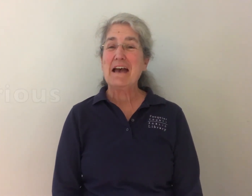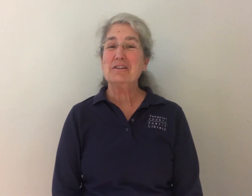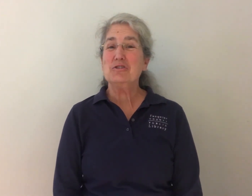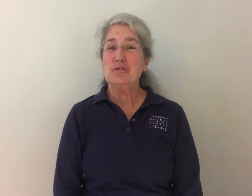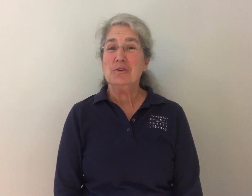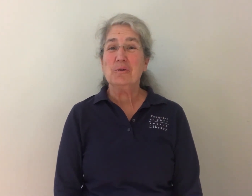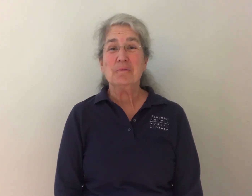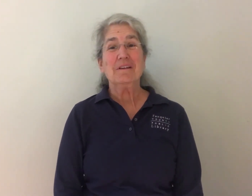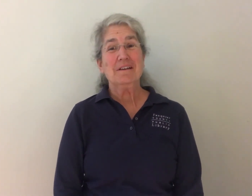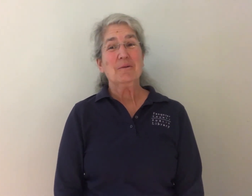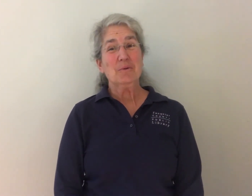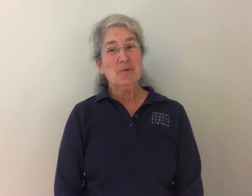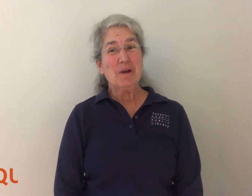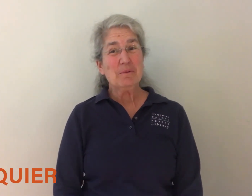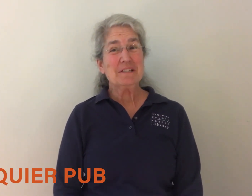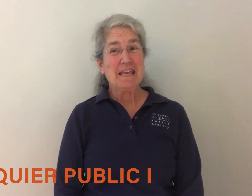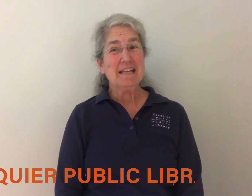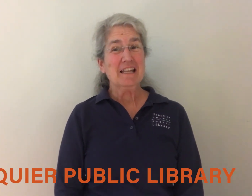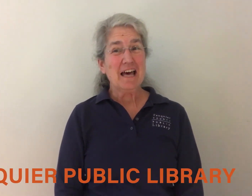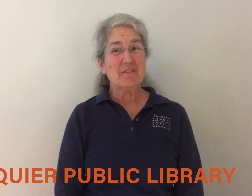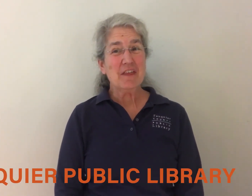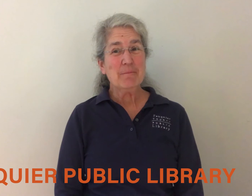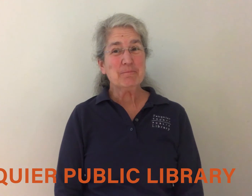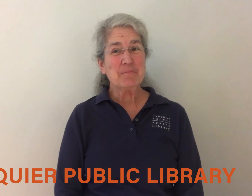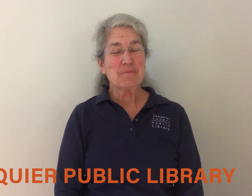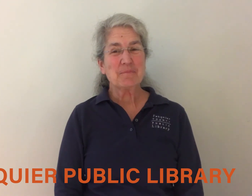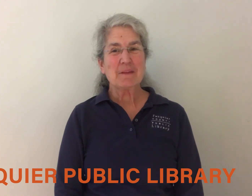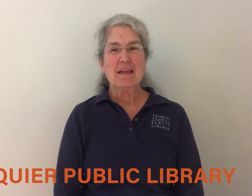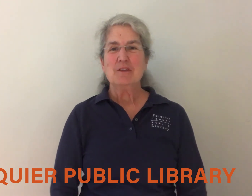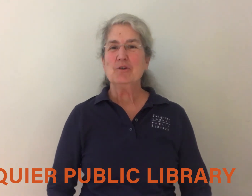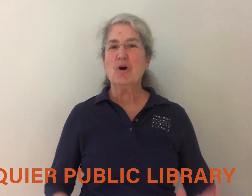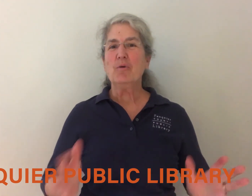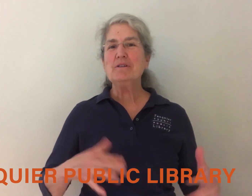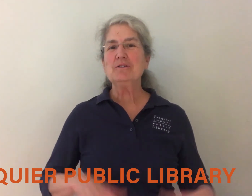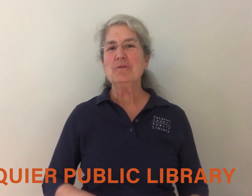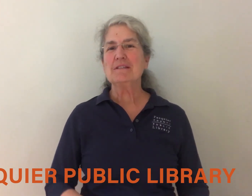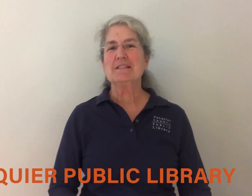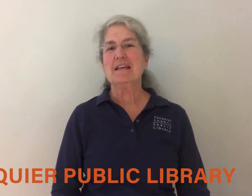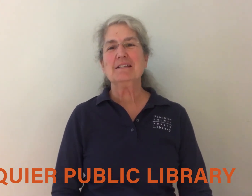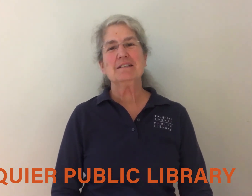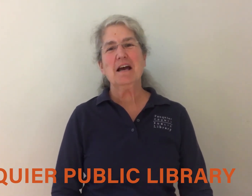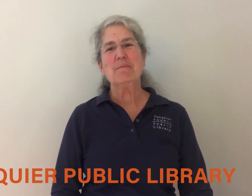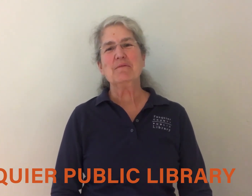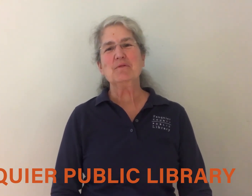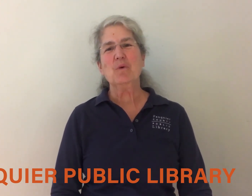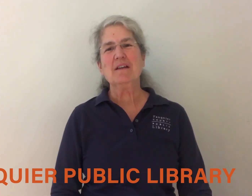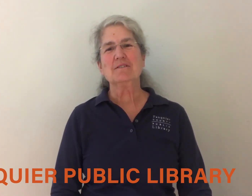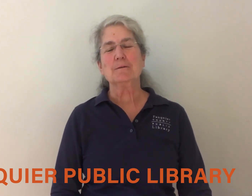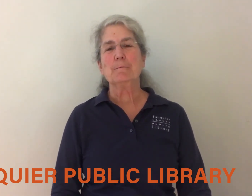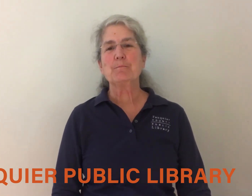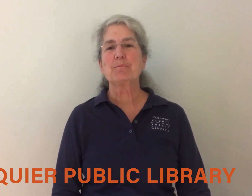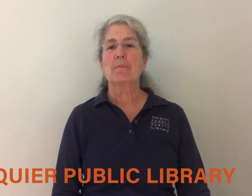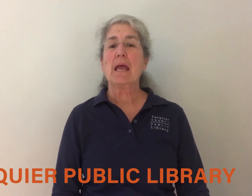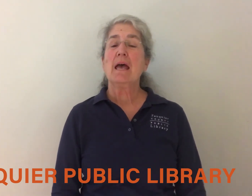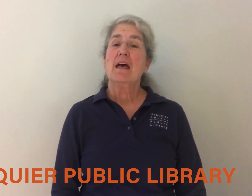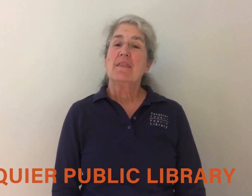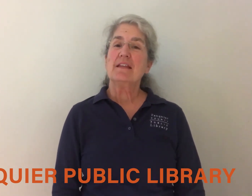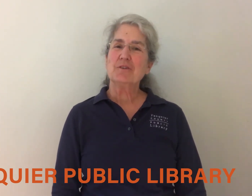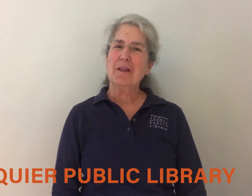How did you do? Were you able to get a lot of them? You can always do this a second time if you want to. That's all I